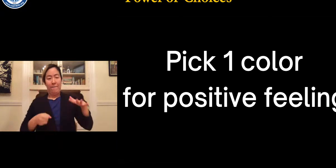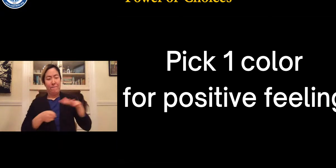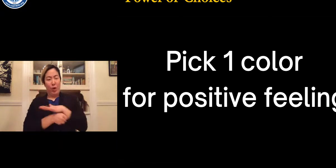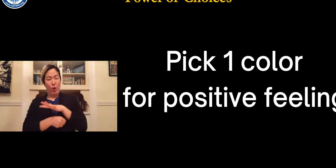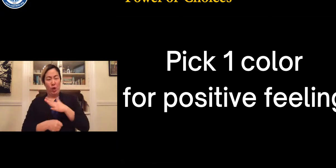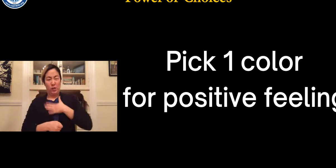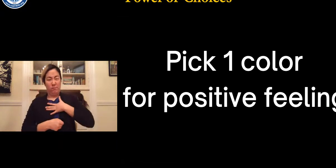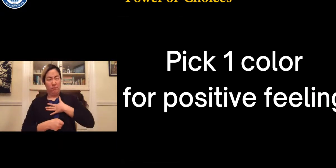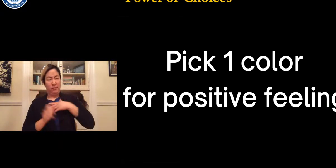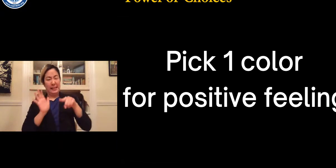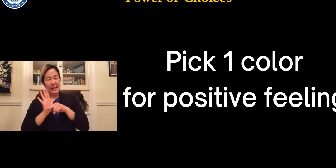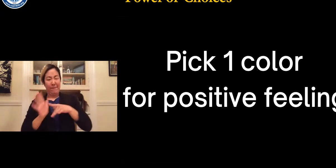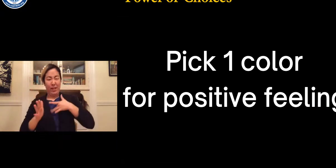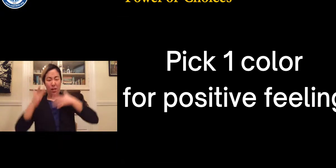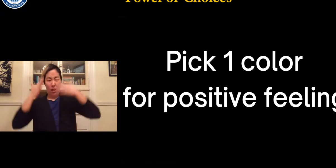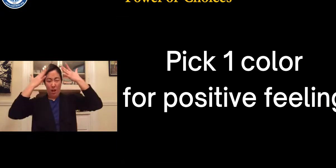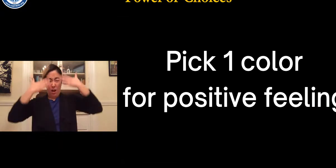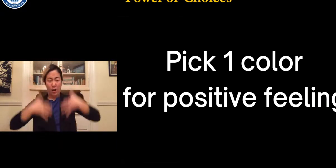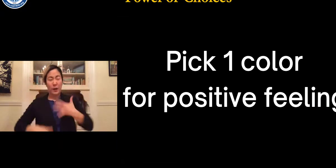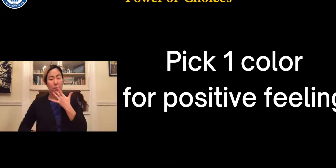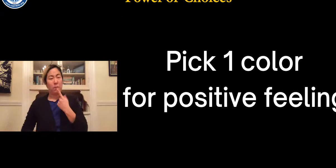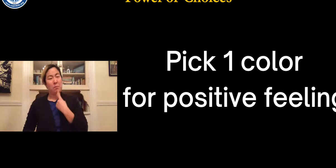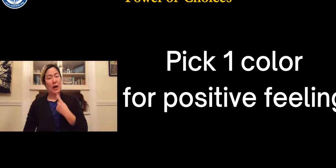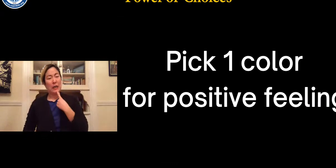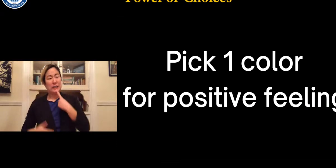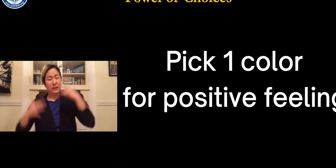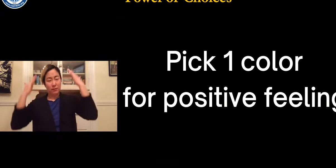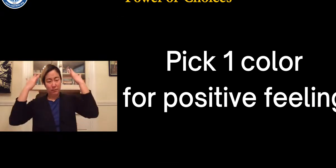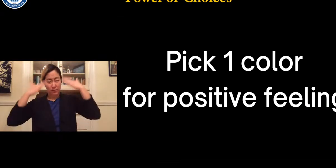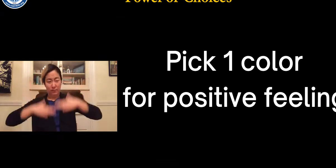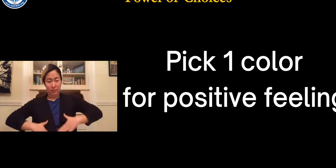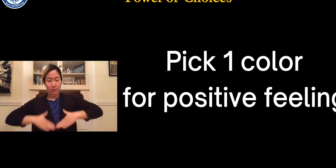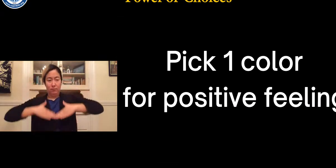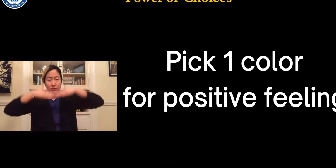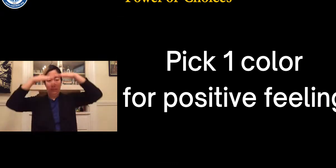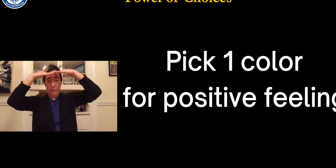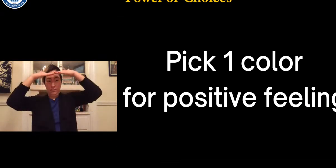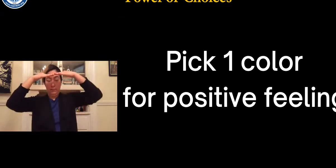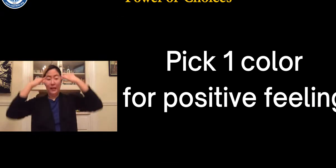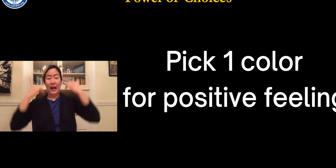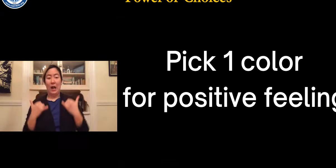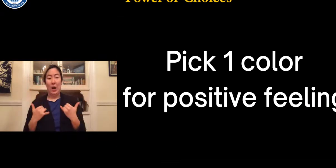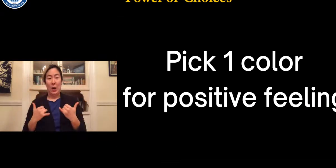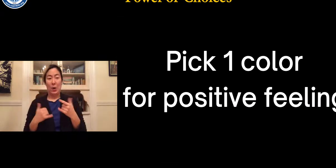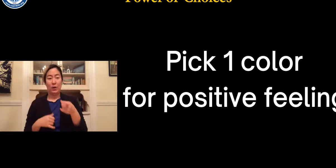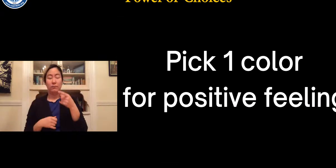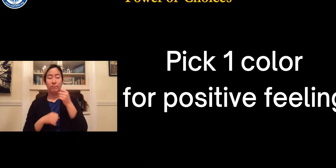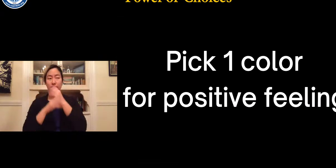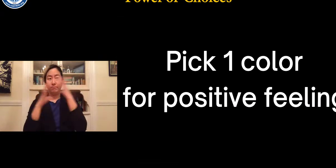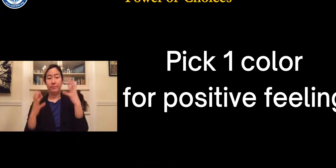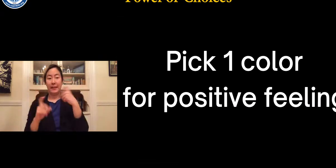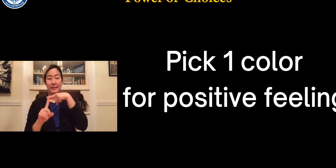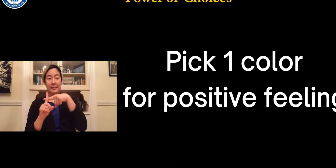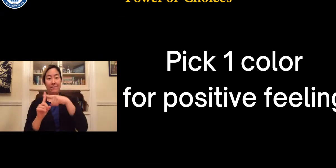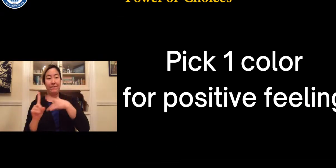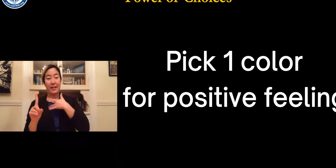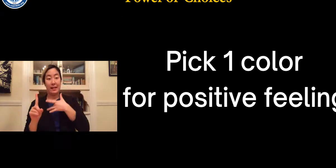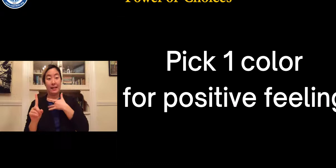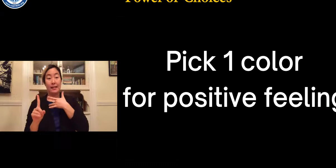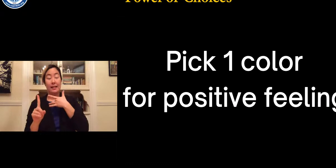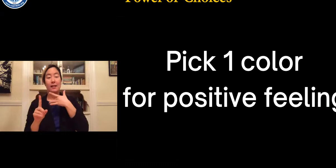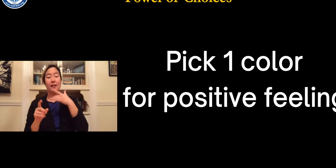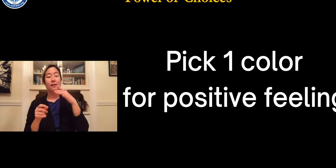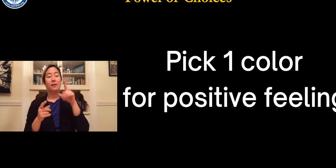Imagine those colors fully embodying your body. So what I will do is I will imagine myself as